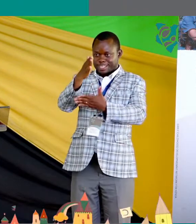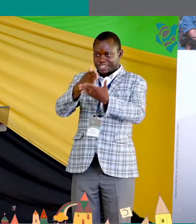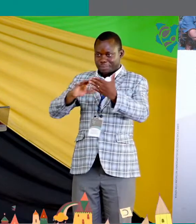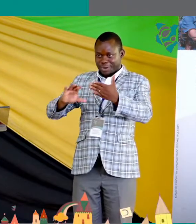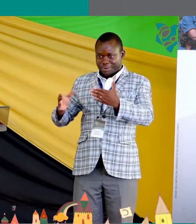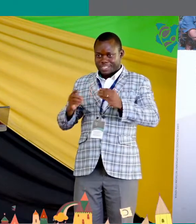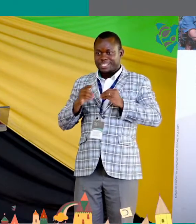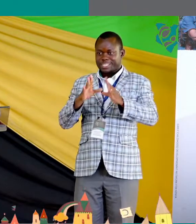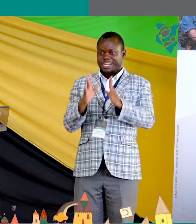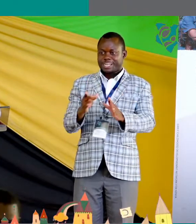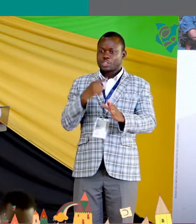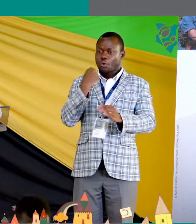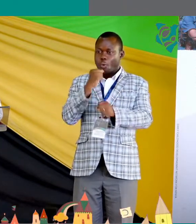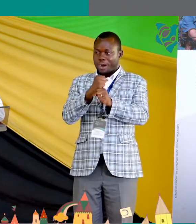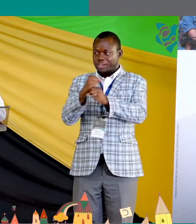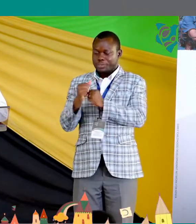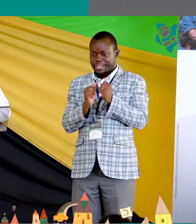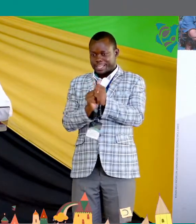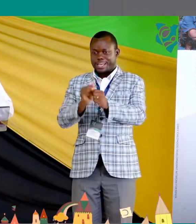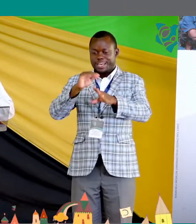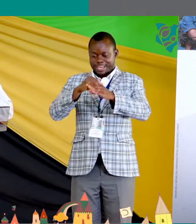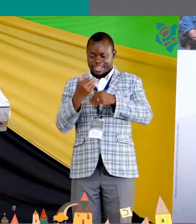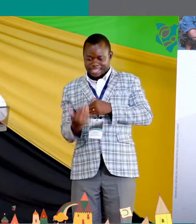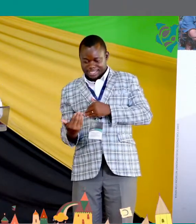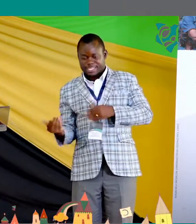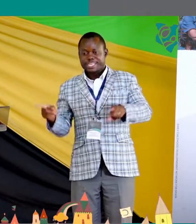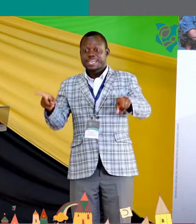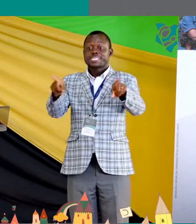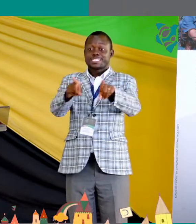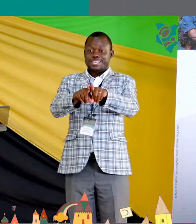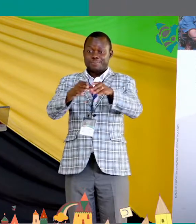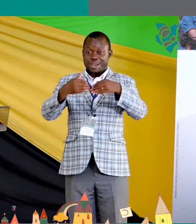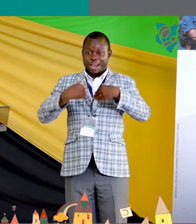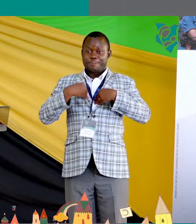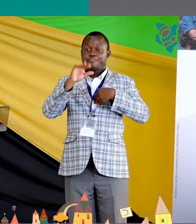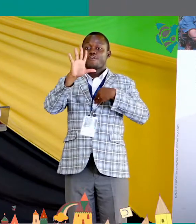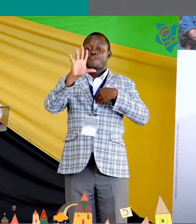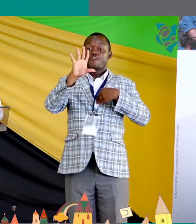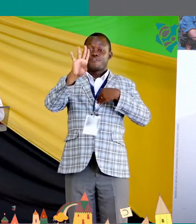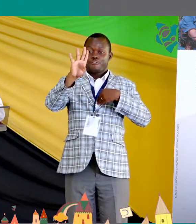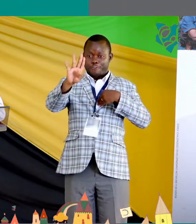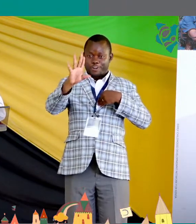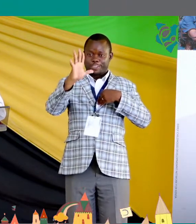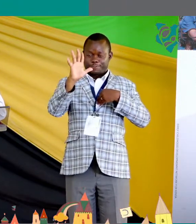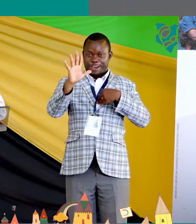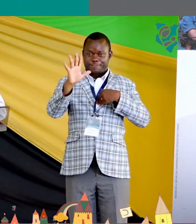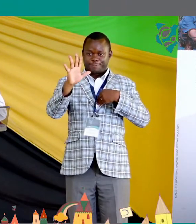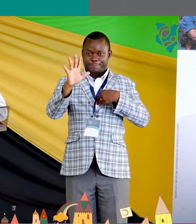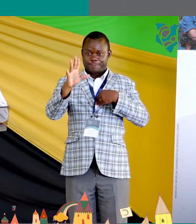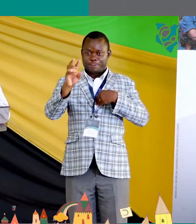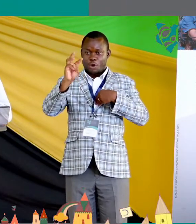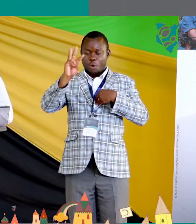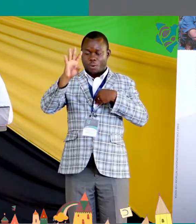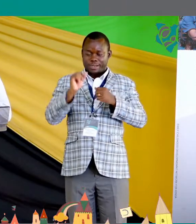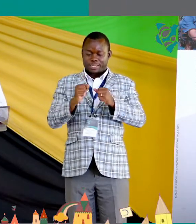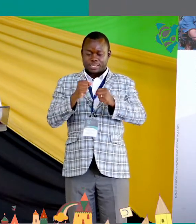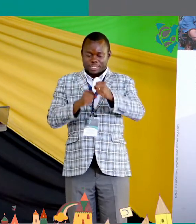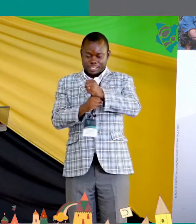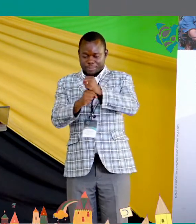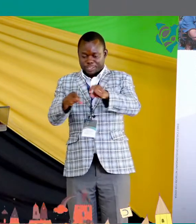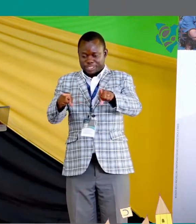manage matters related to ECD, and we have also 40 ward supervisors who support